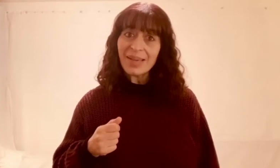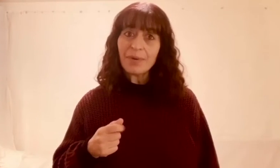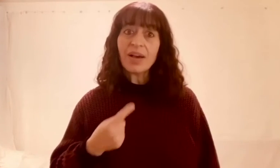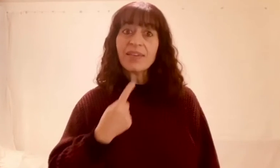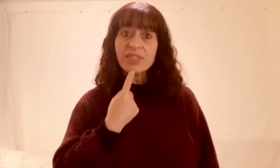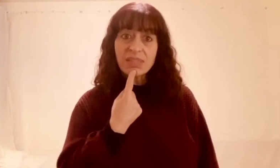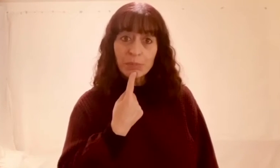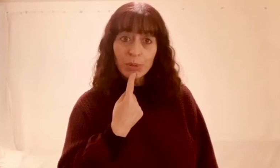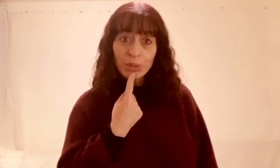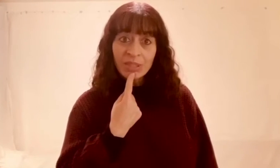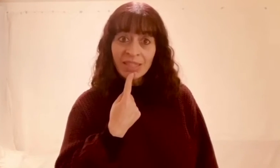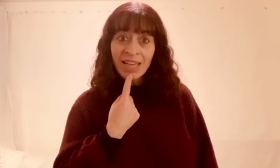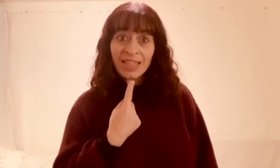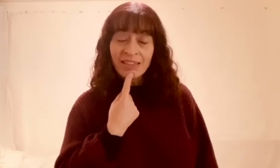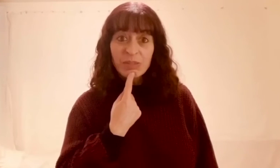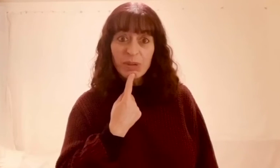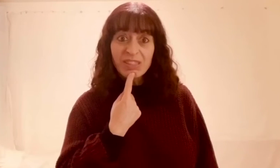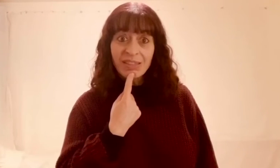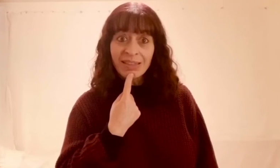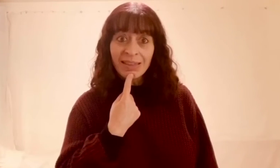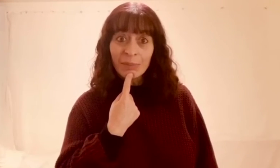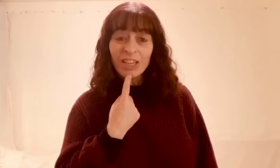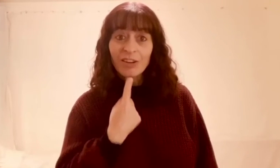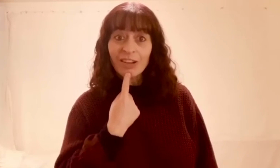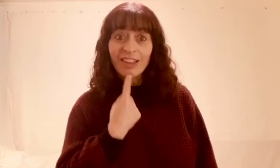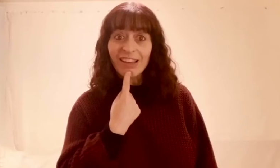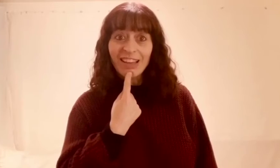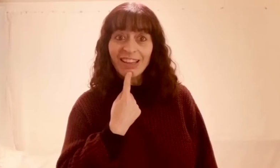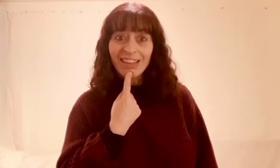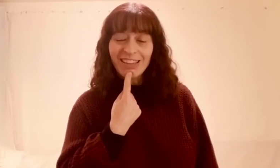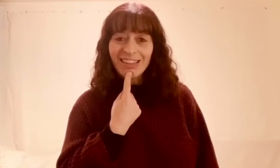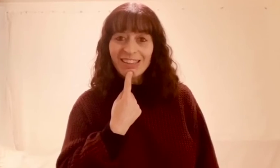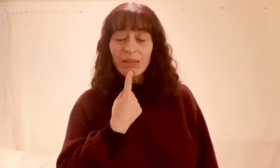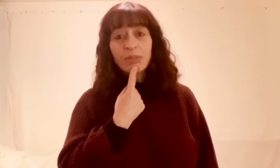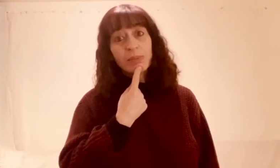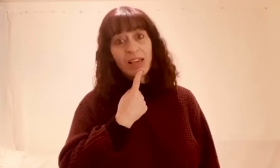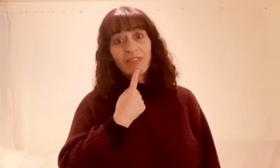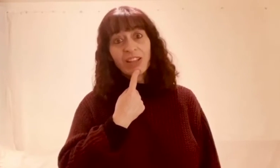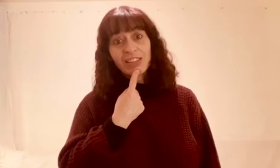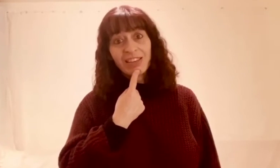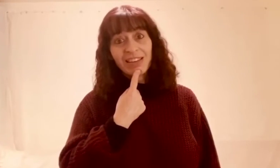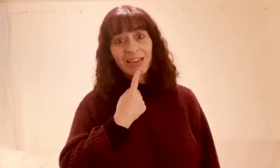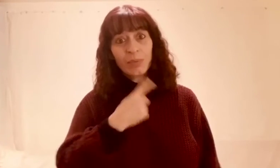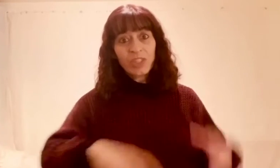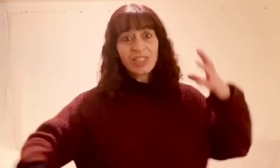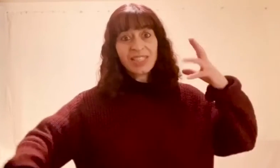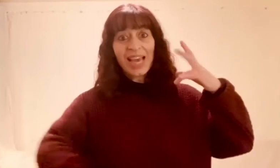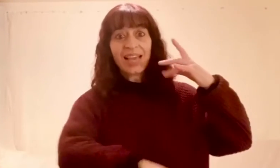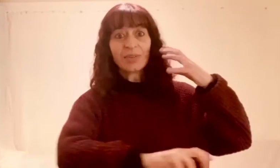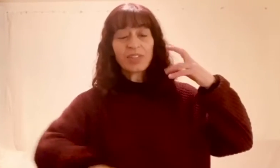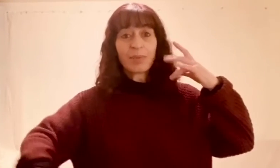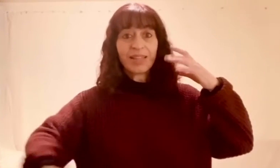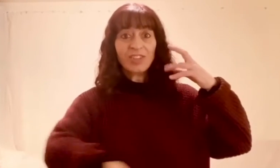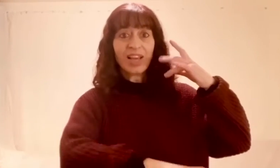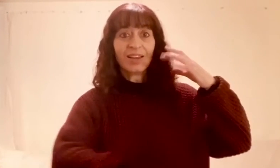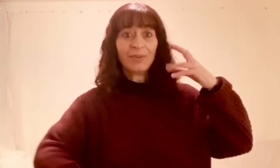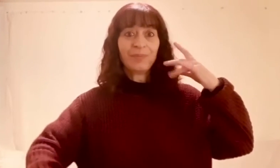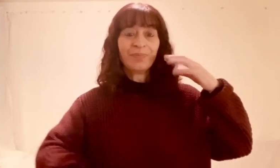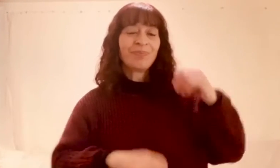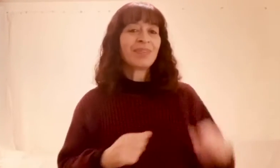I have a dimple and that's my sign name. I go like that. Sometimes I have another sign name, which is that, because I play the cello. So